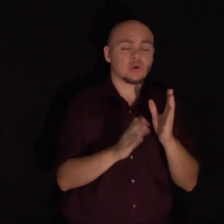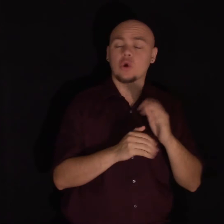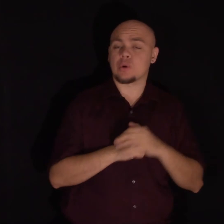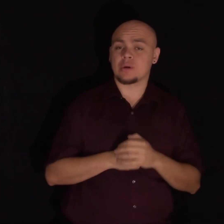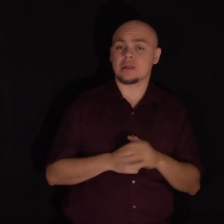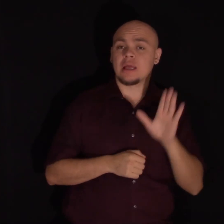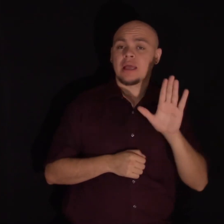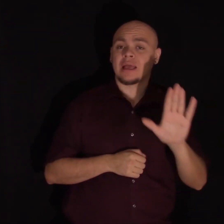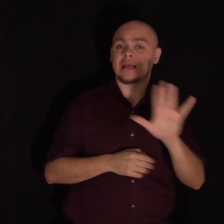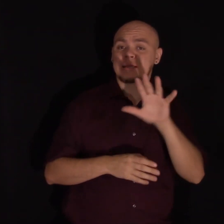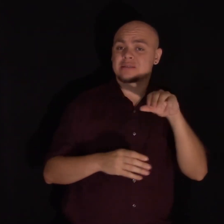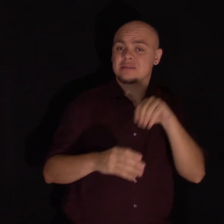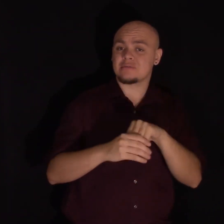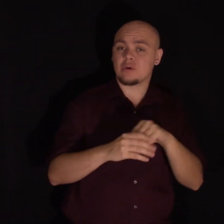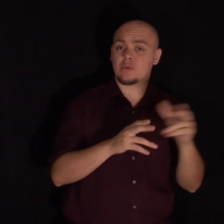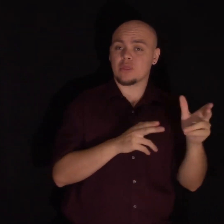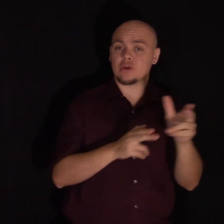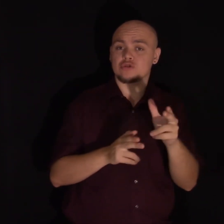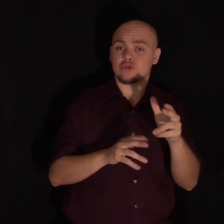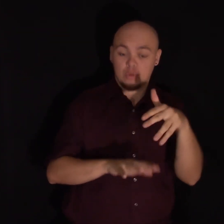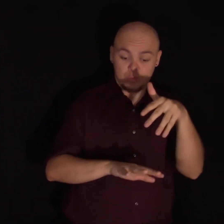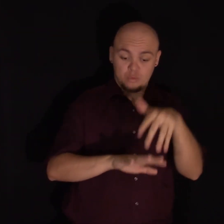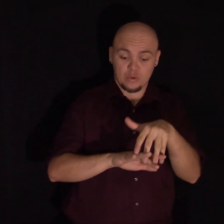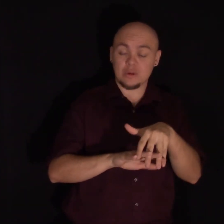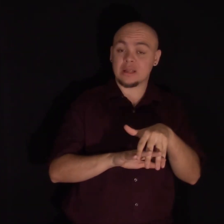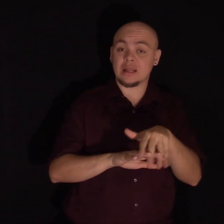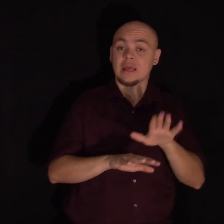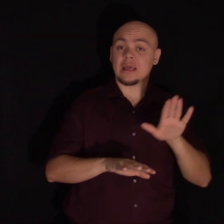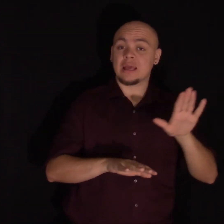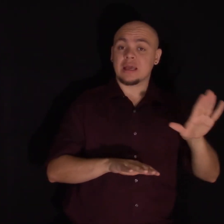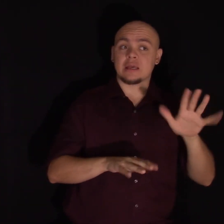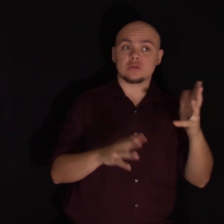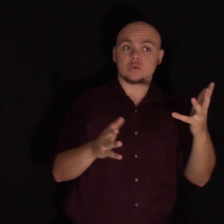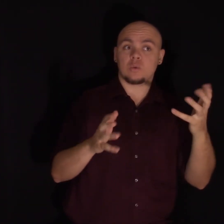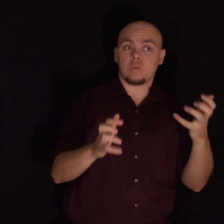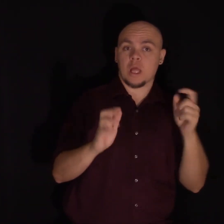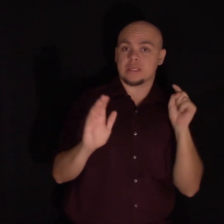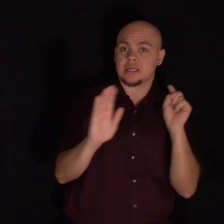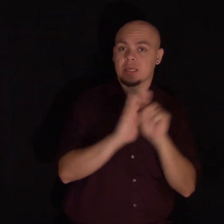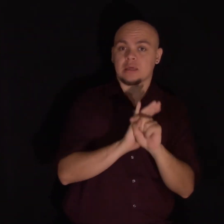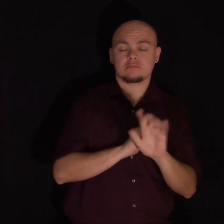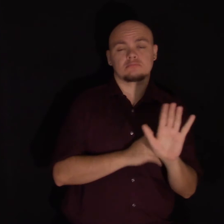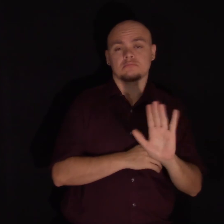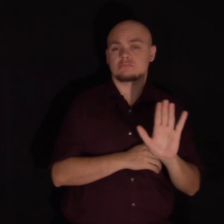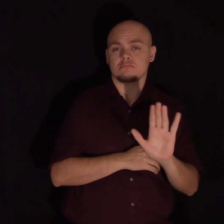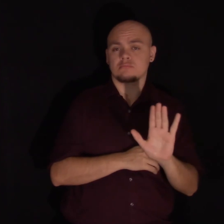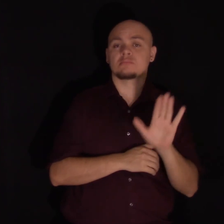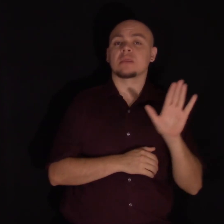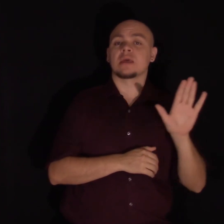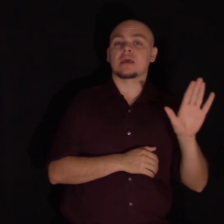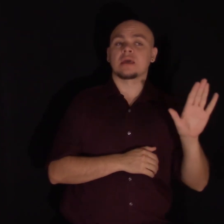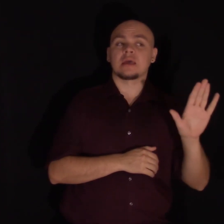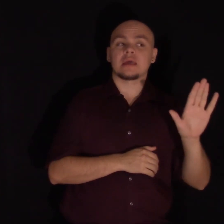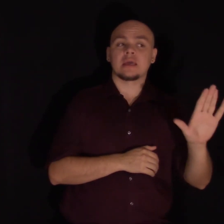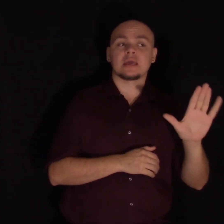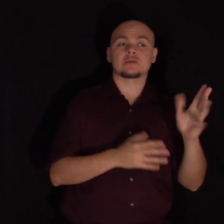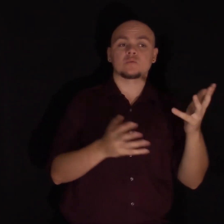his involvement in the shootings was rooted not in his desire to kill, but in his desire to